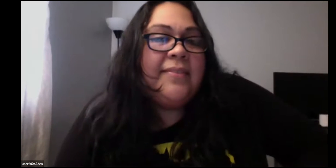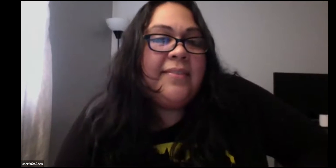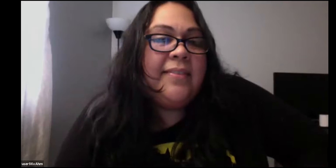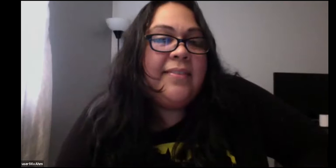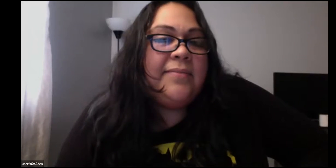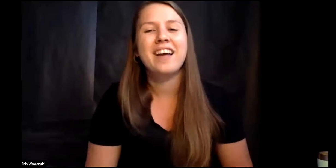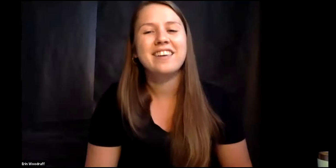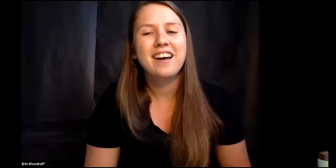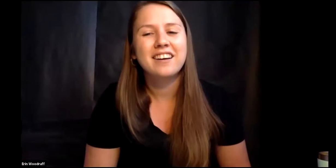Oh, okay, yeah.